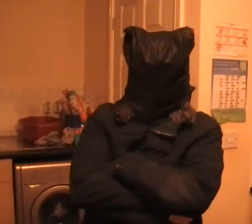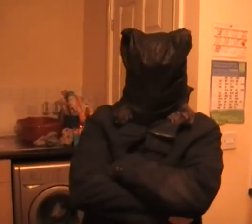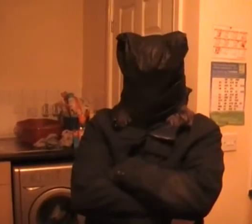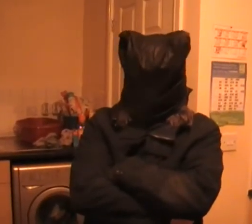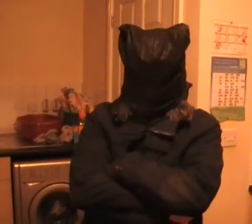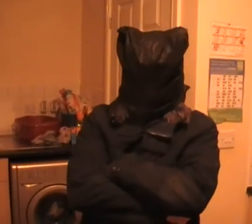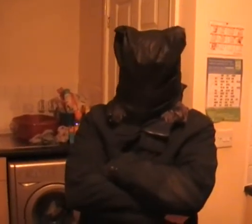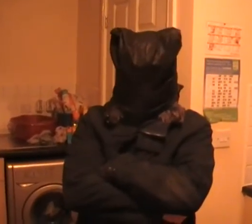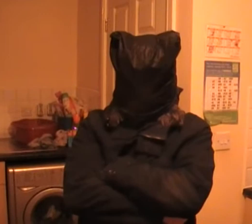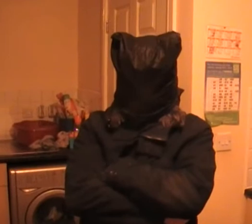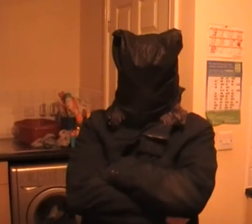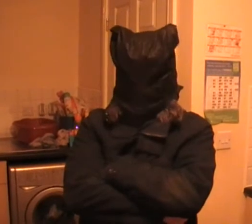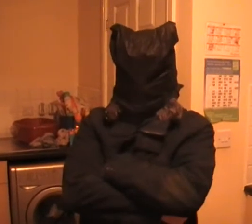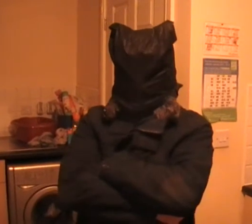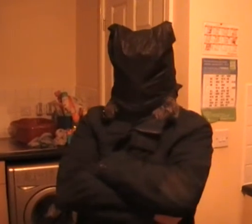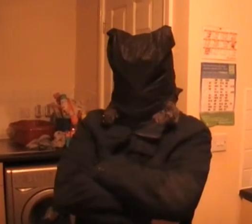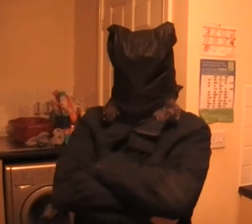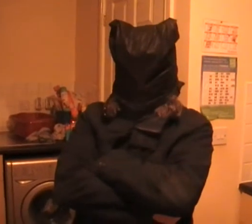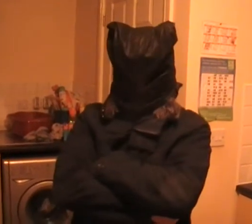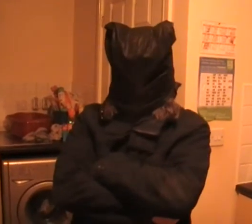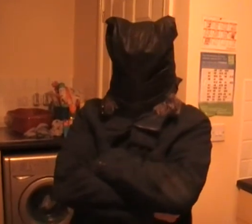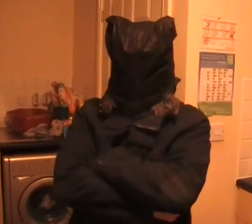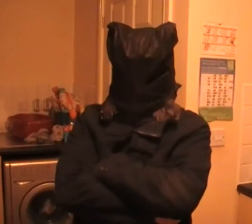the sky, the moon is shining high,